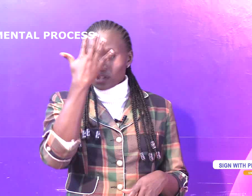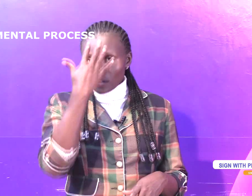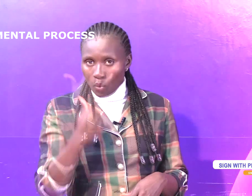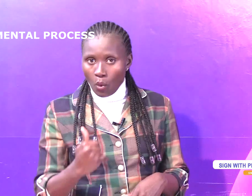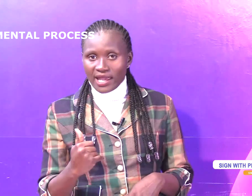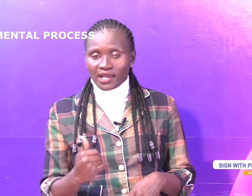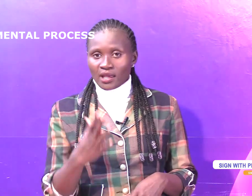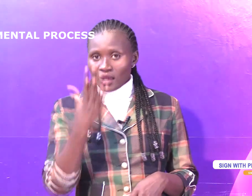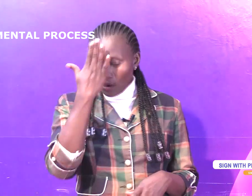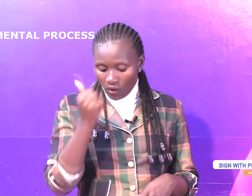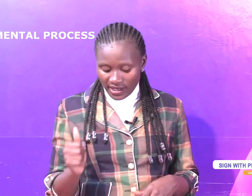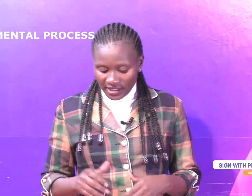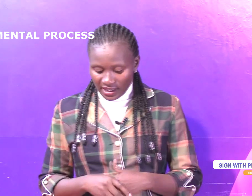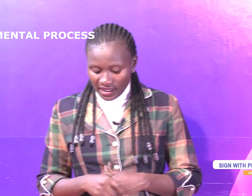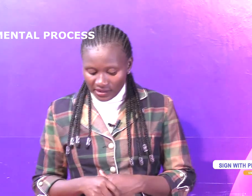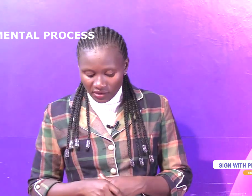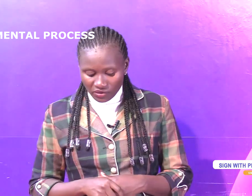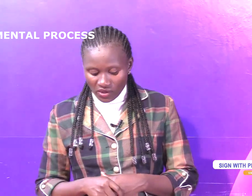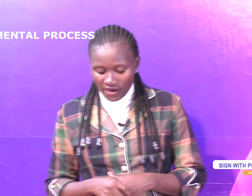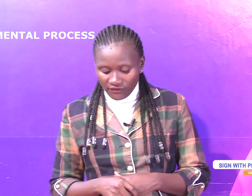Why? And then also have favor.